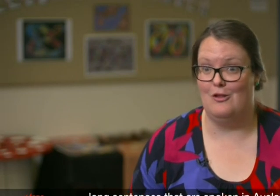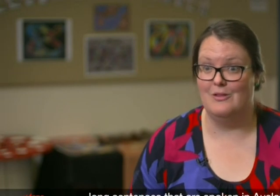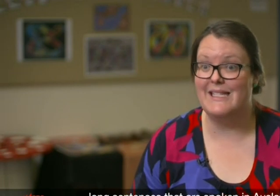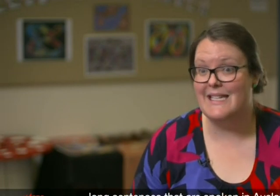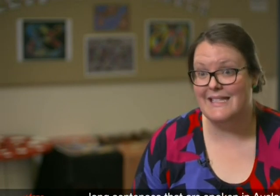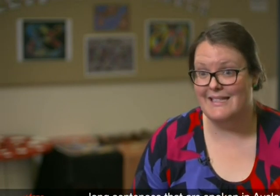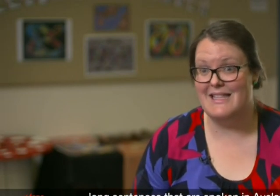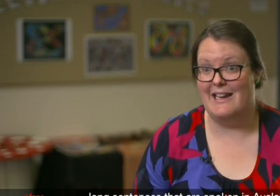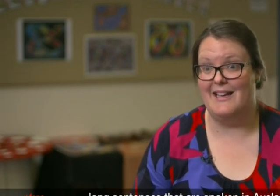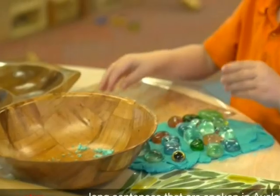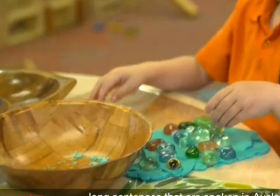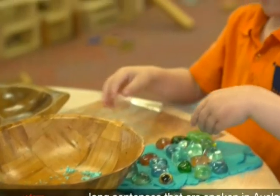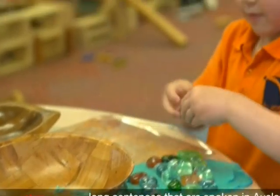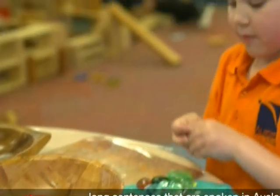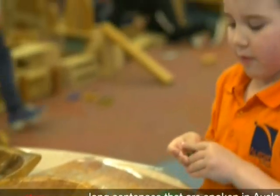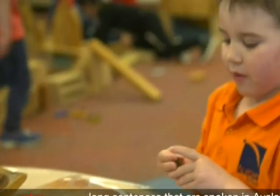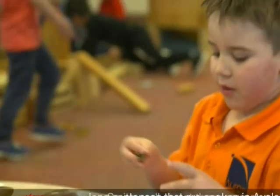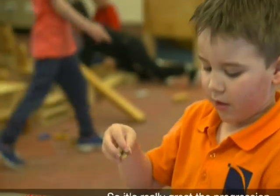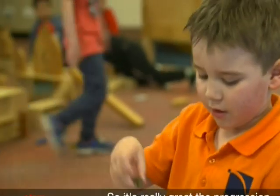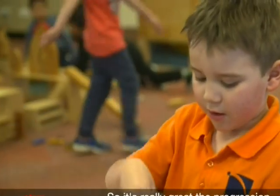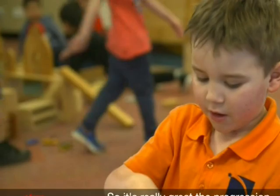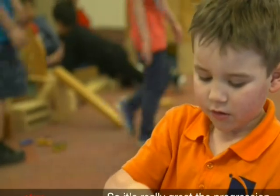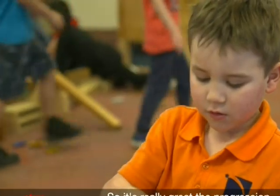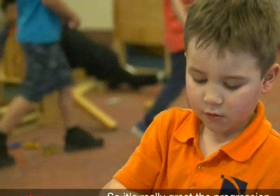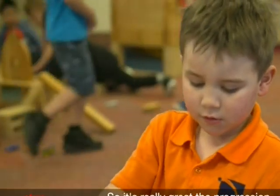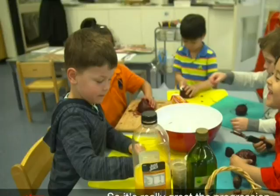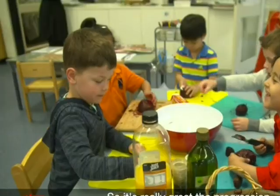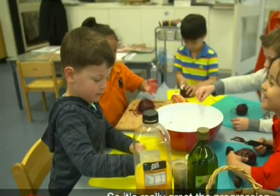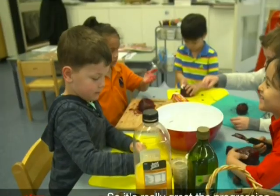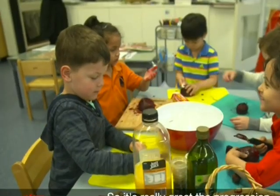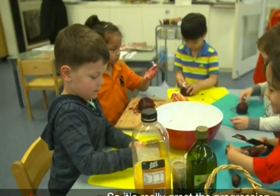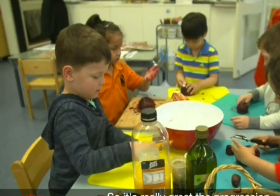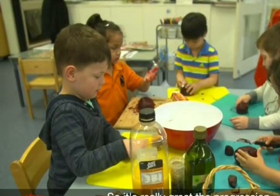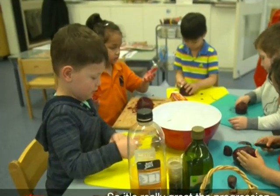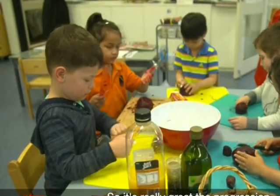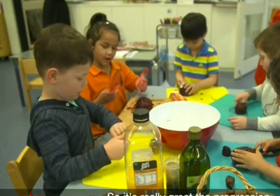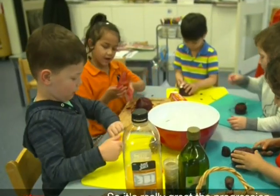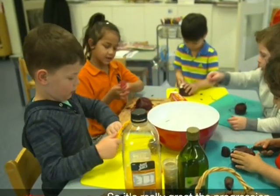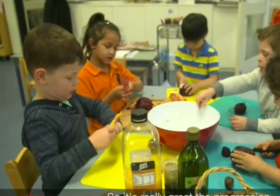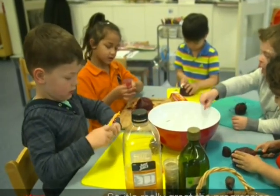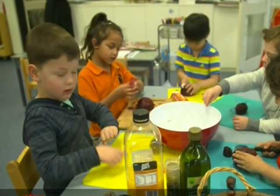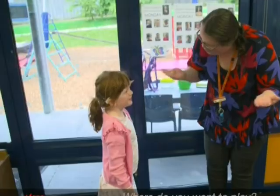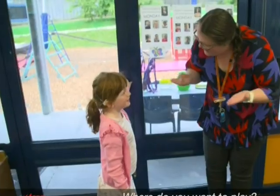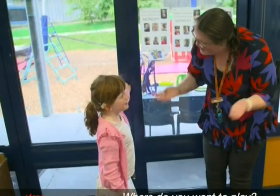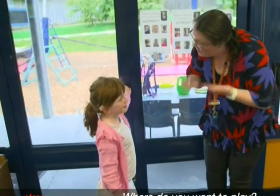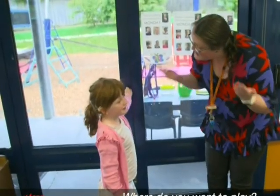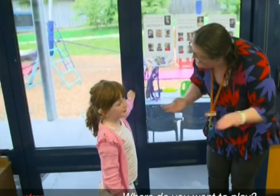long sentences that are spoken in Auslan. So it's really great, the progression that we see over that time. Where do you want to play?